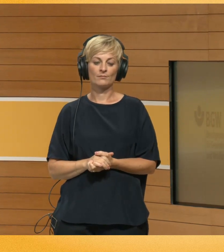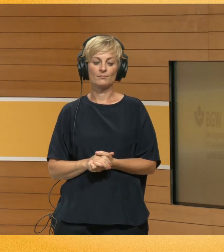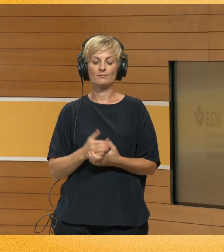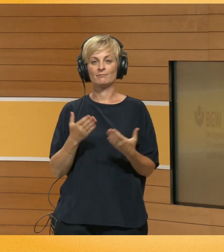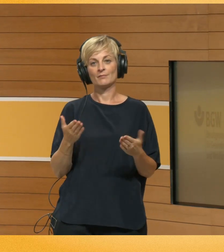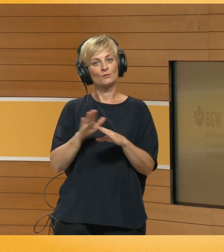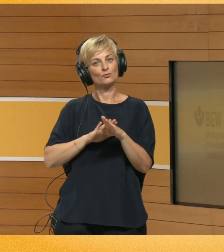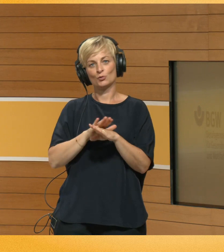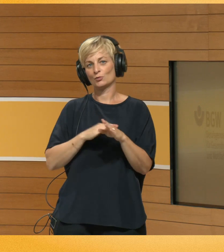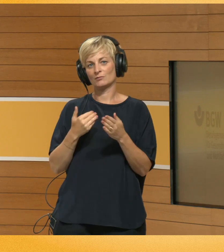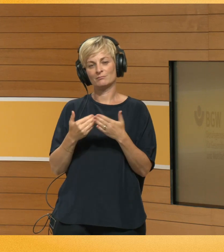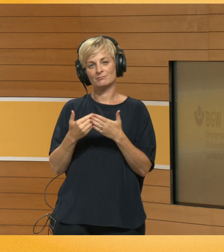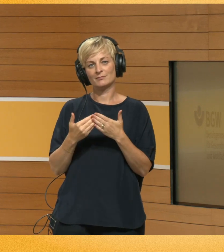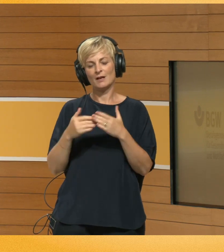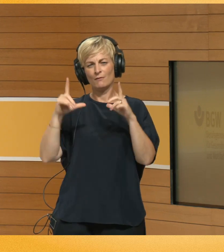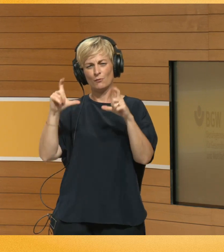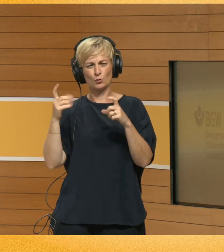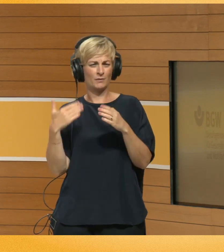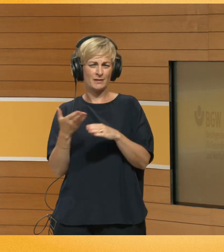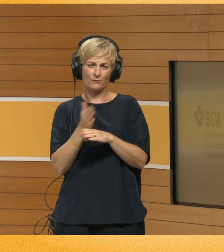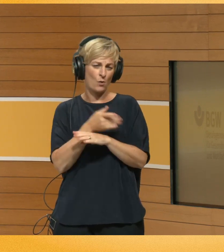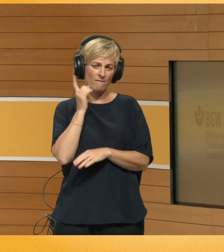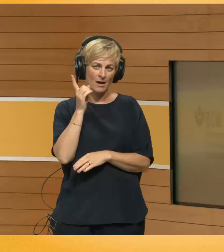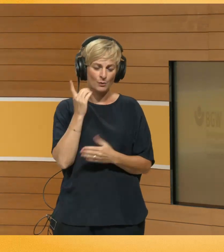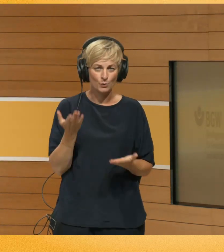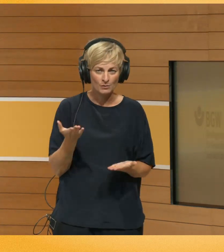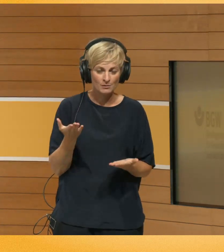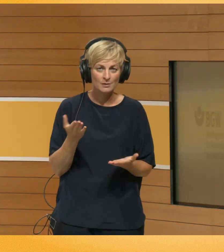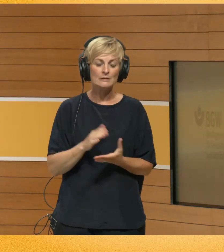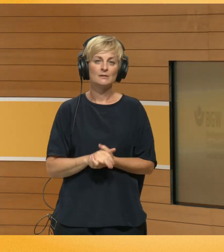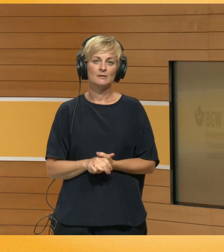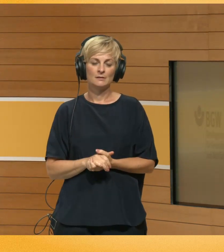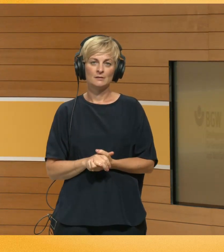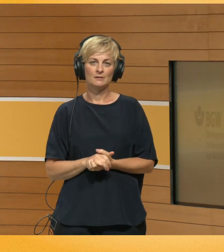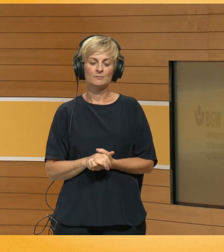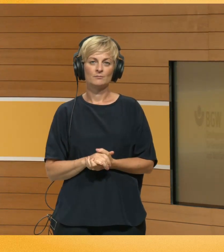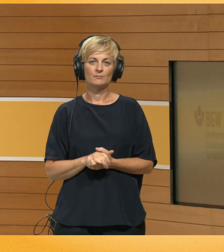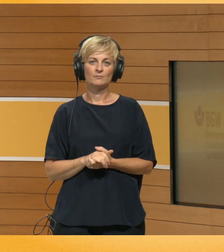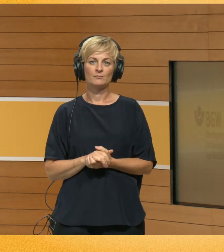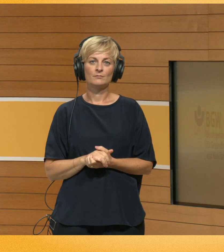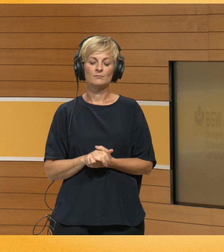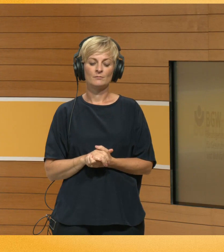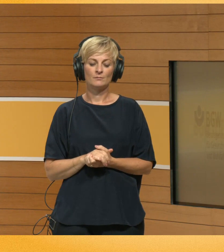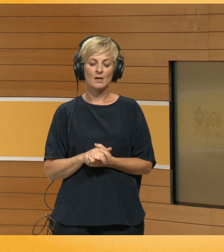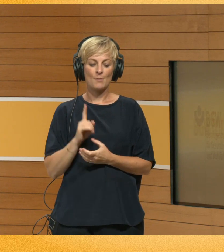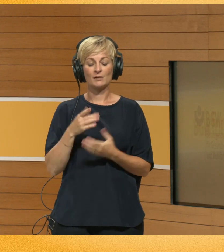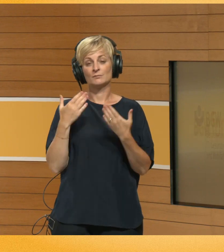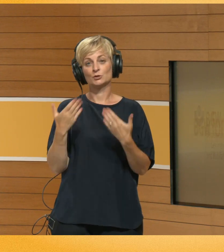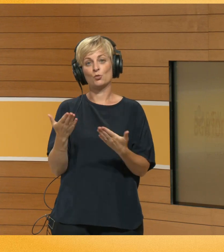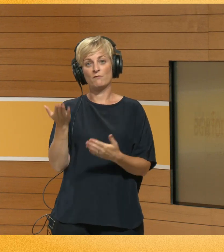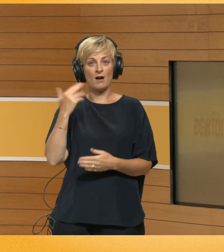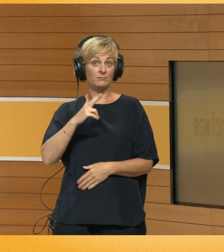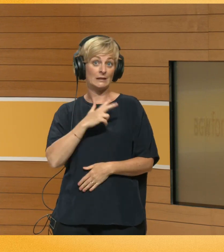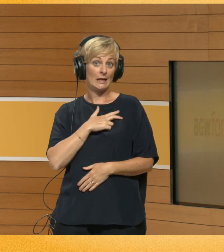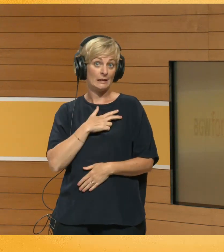that we were going to see deceased bodies, but yeah, this is a reality. We all live this. I'm not sure if